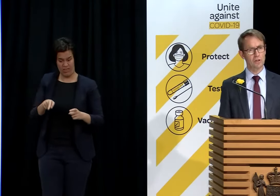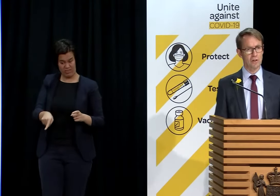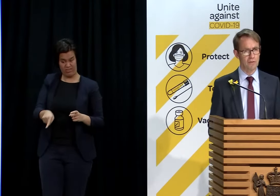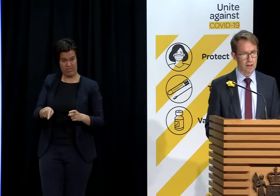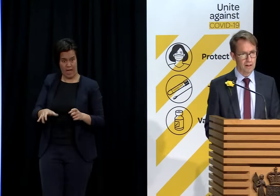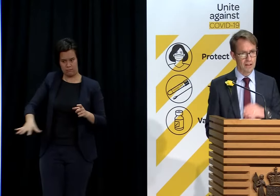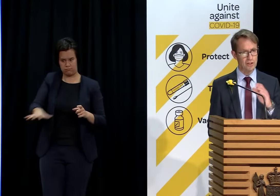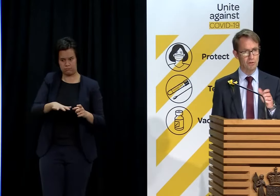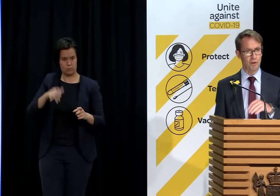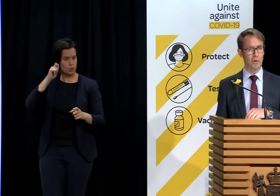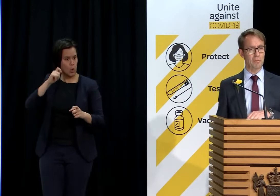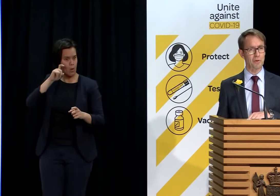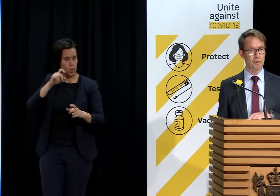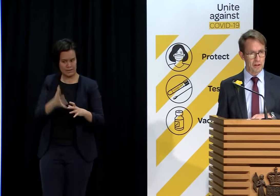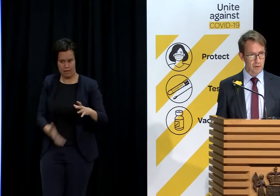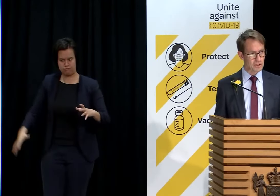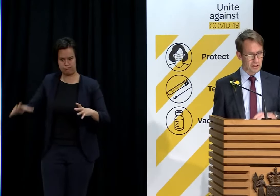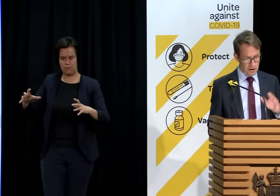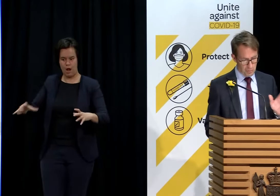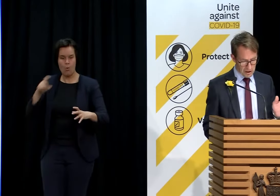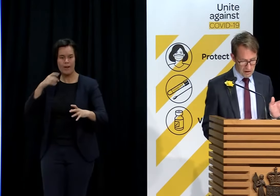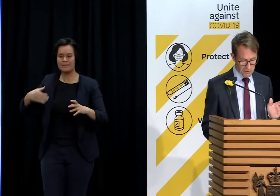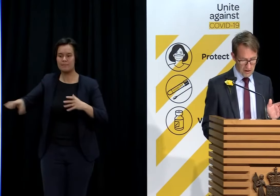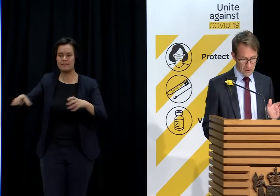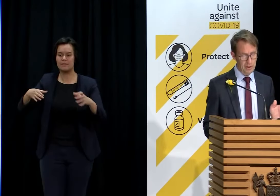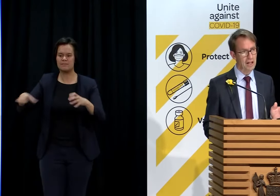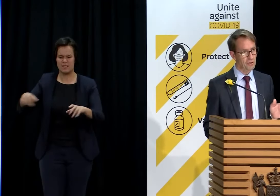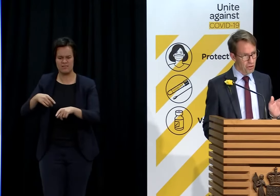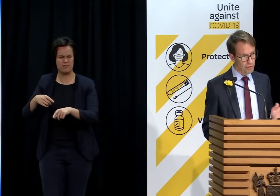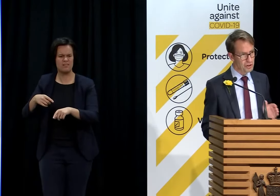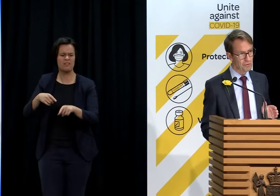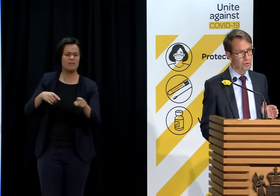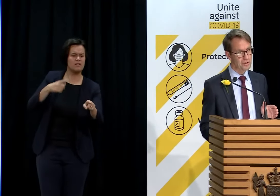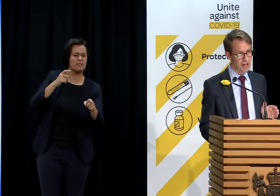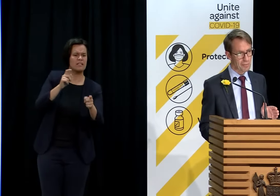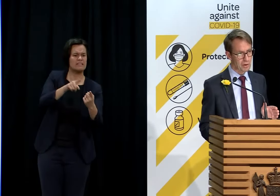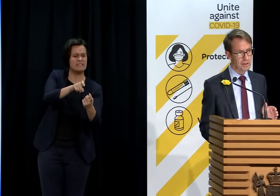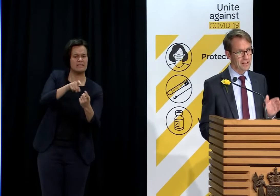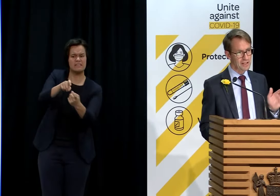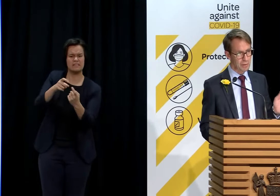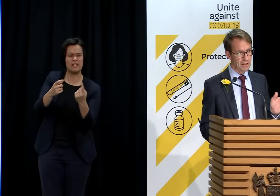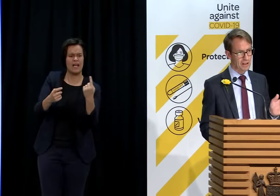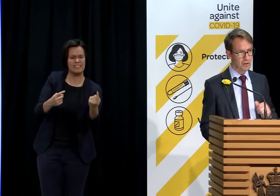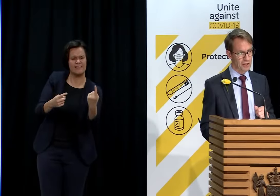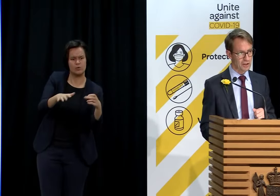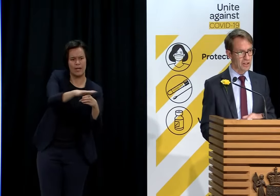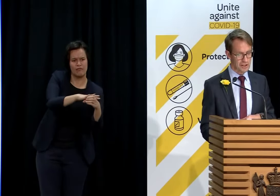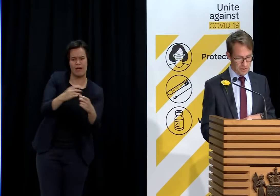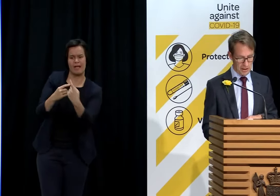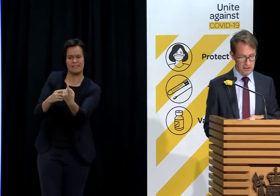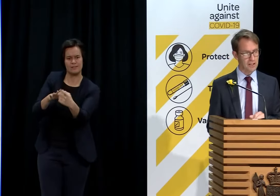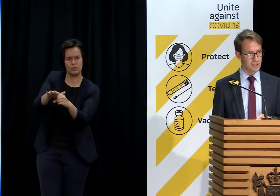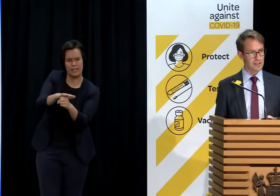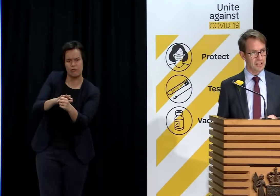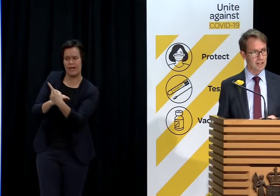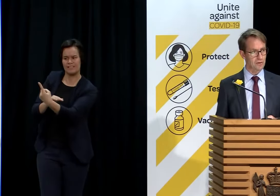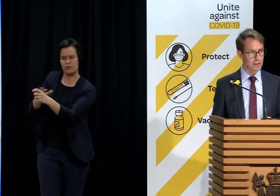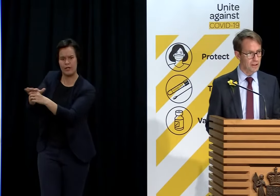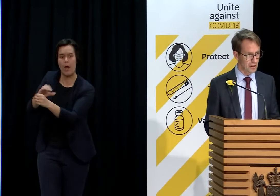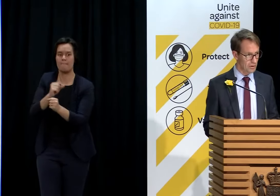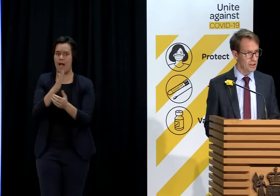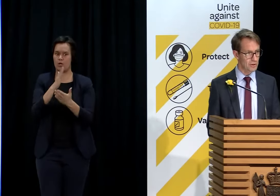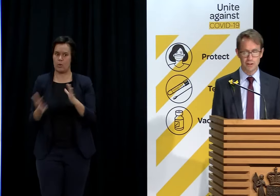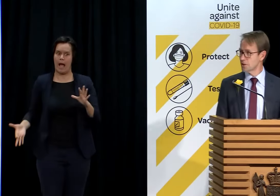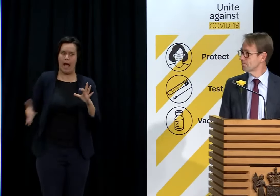And I also have just a follow-up to an earlier question. We have 334 Samoan-speaking contact tracers amongst our